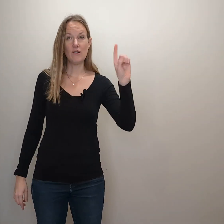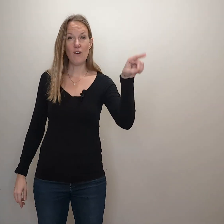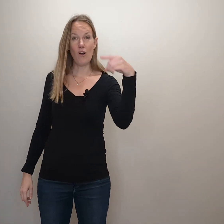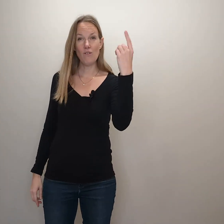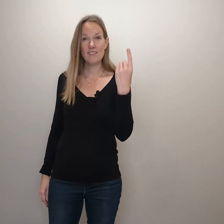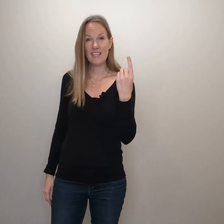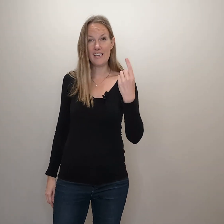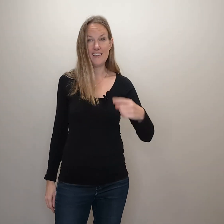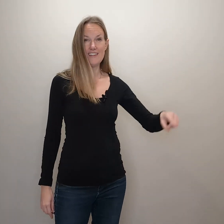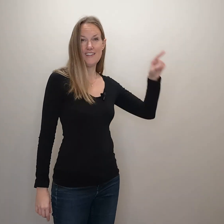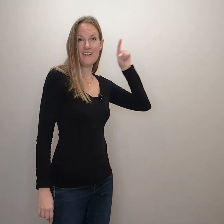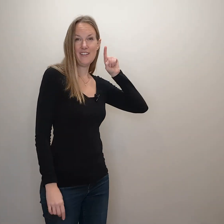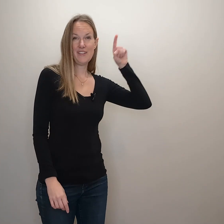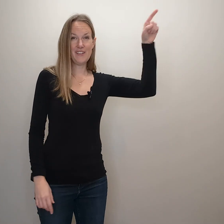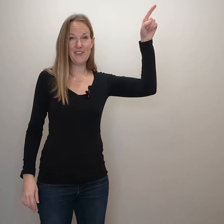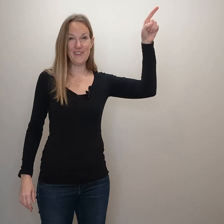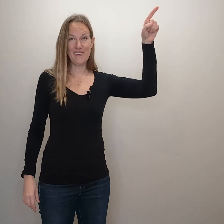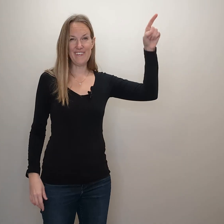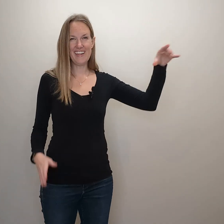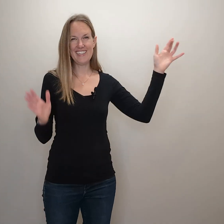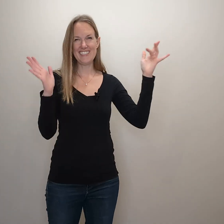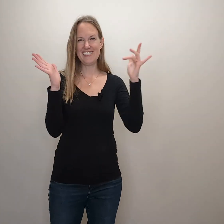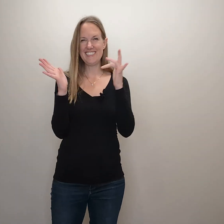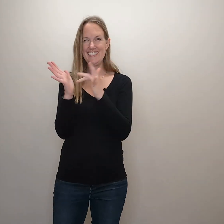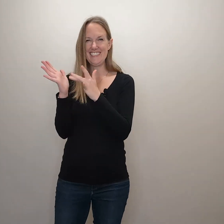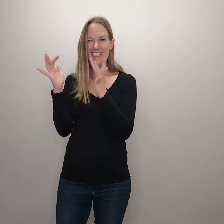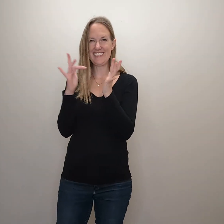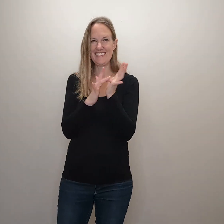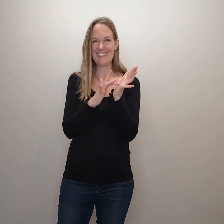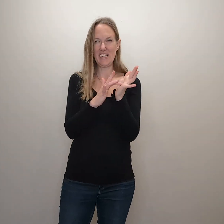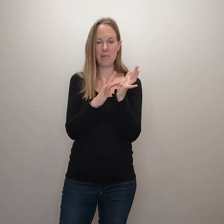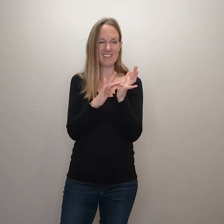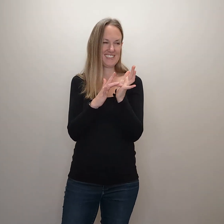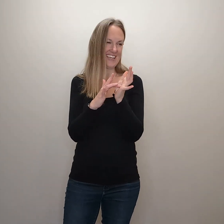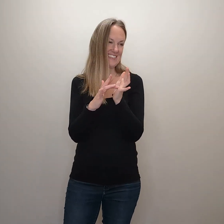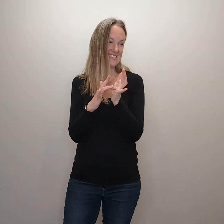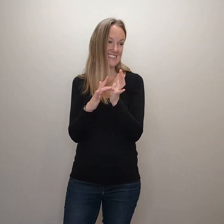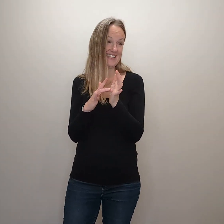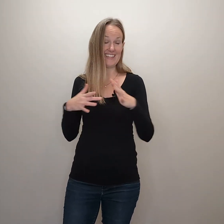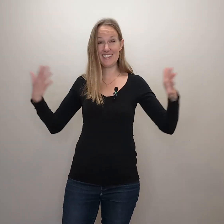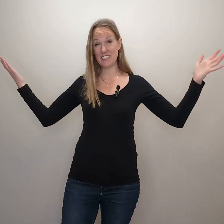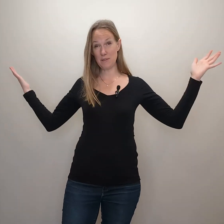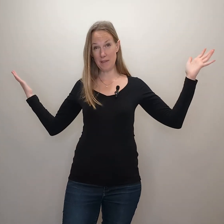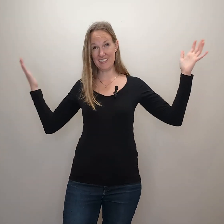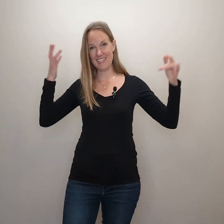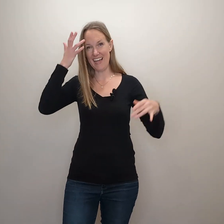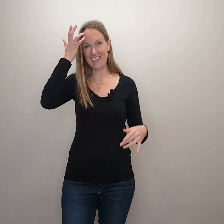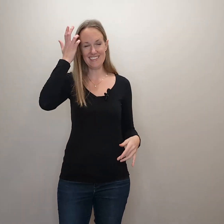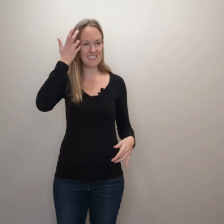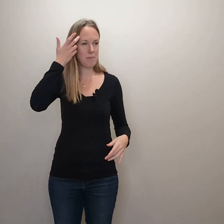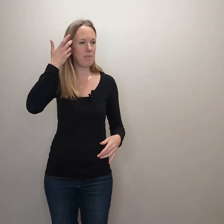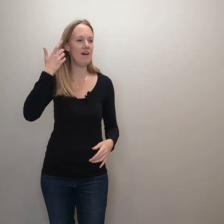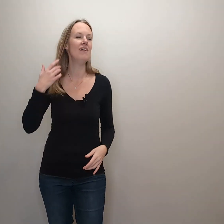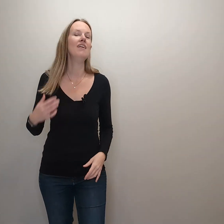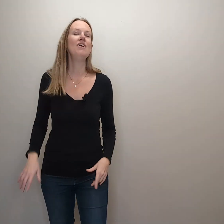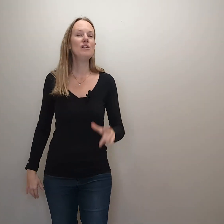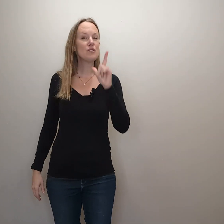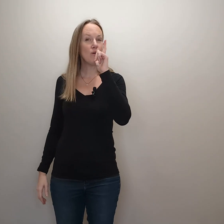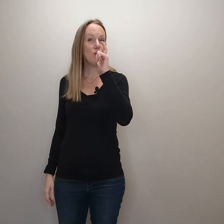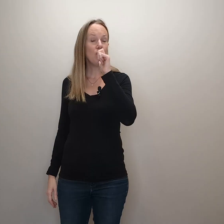So only you, Jesus. Nail pierced hands. And then it just repeats that, nice and simple. So